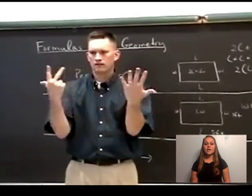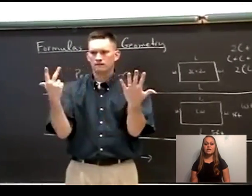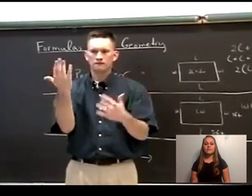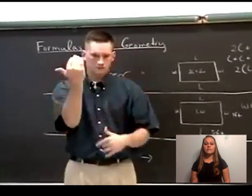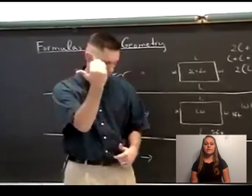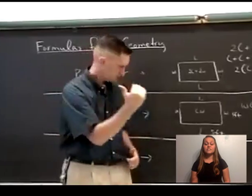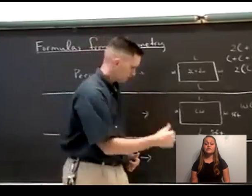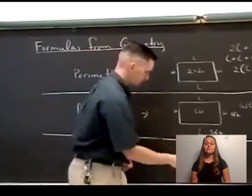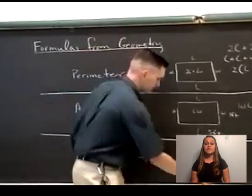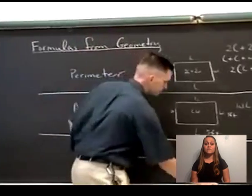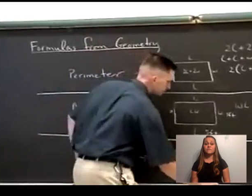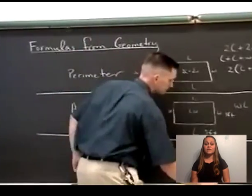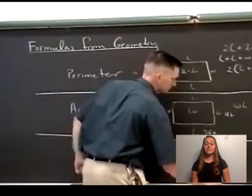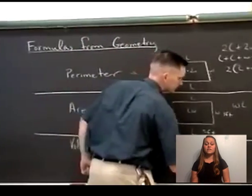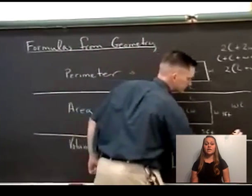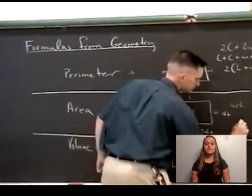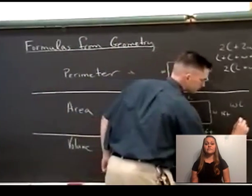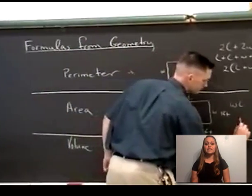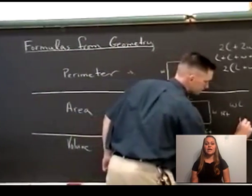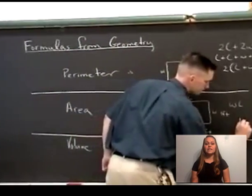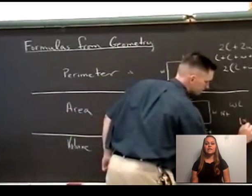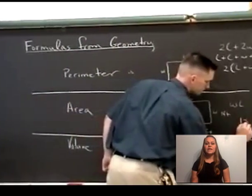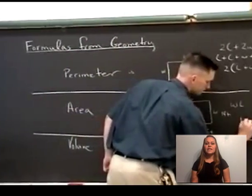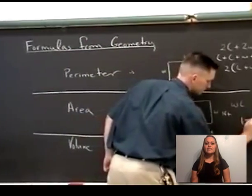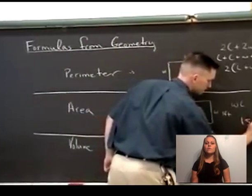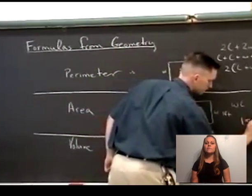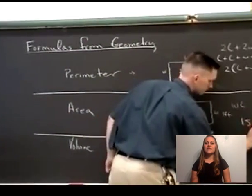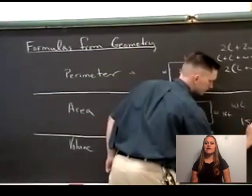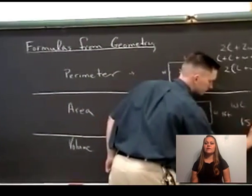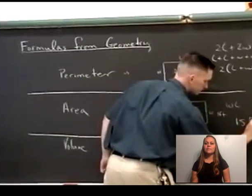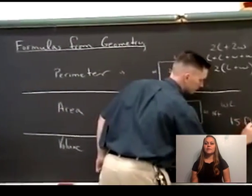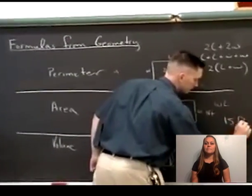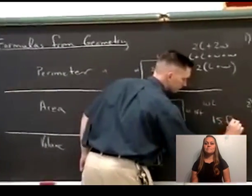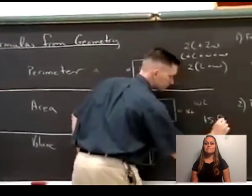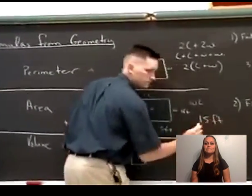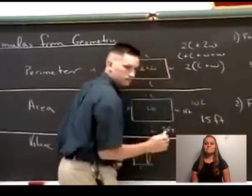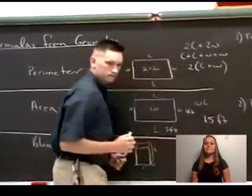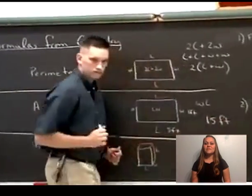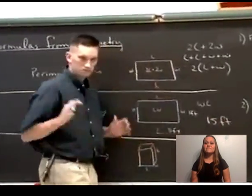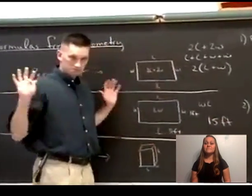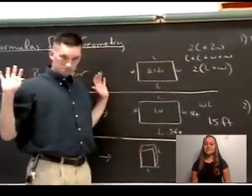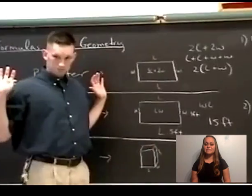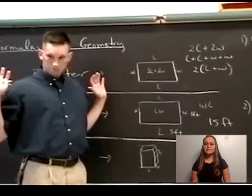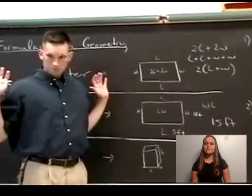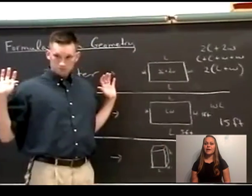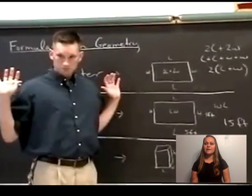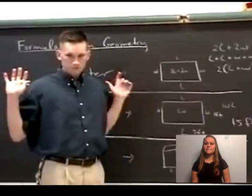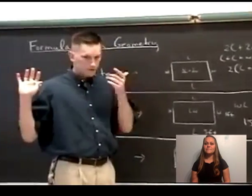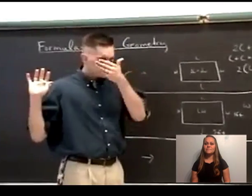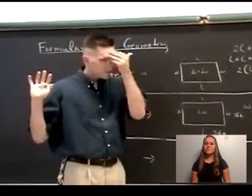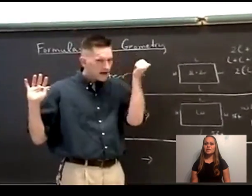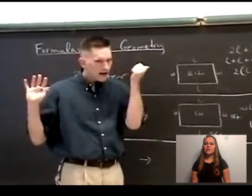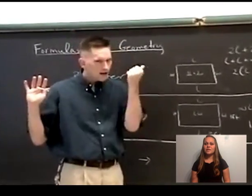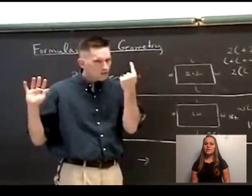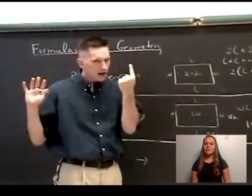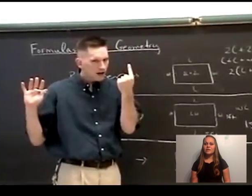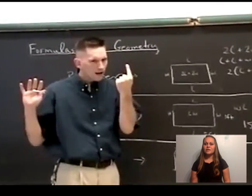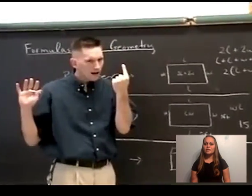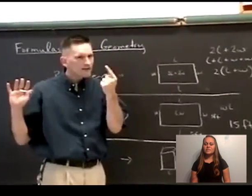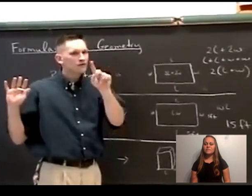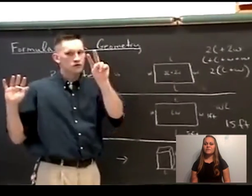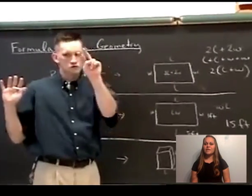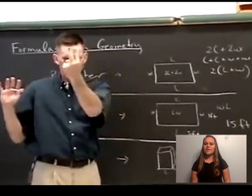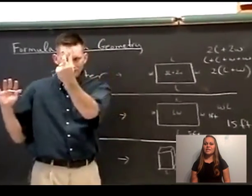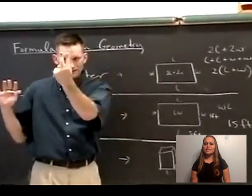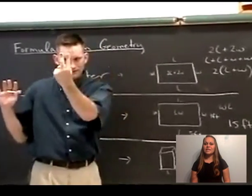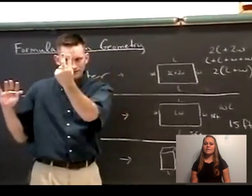other side, 3 feet on the other side, then what would the area be? 15 feet, right?